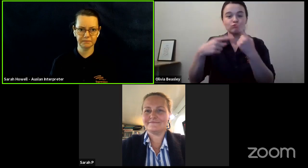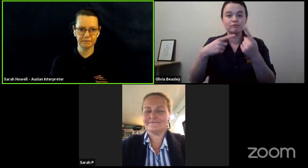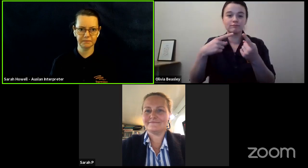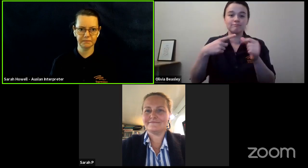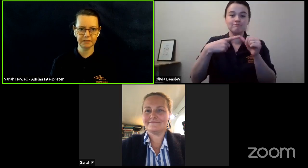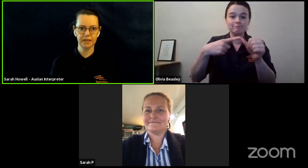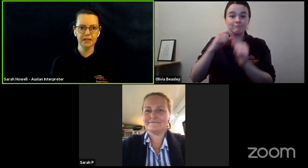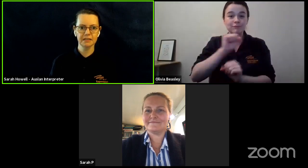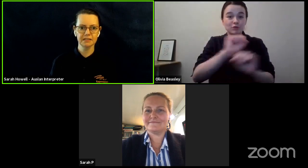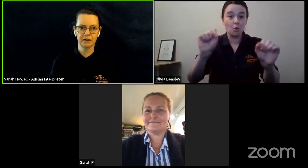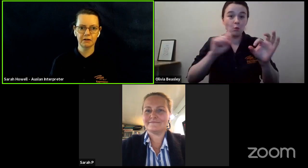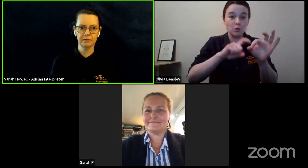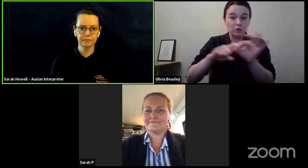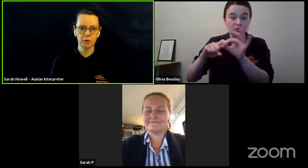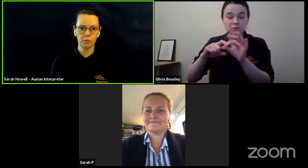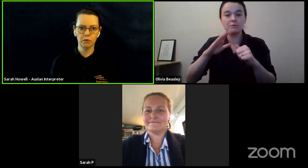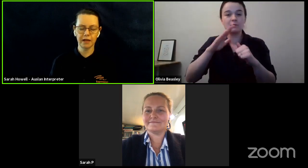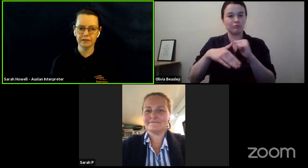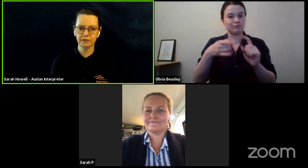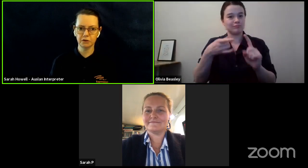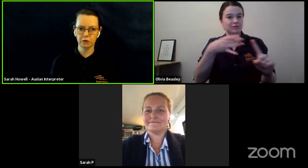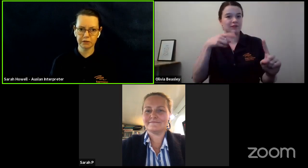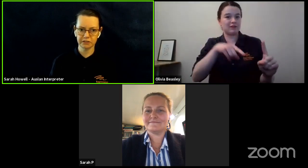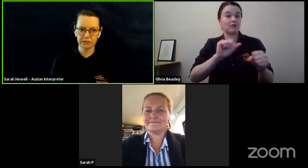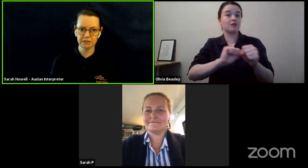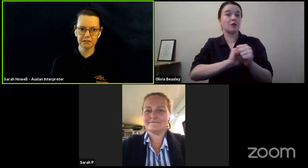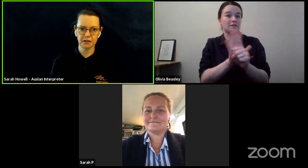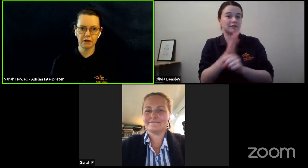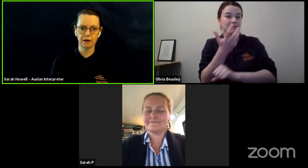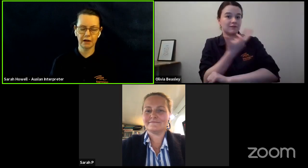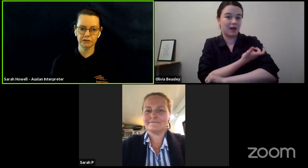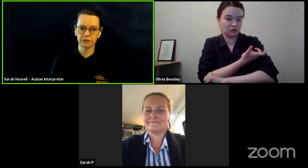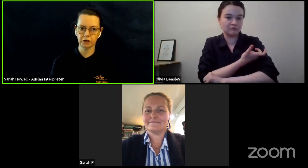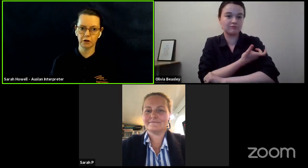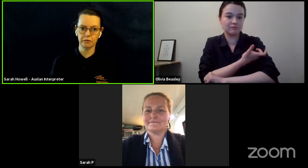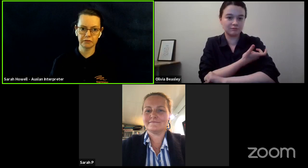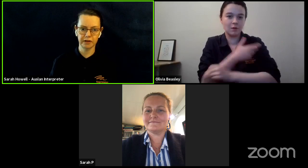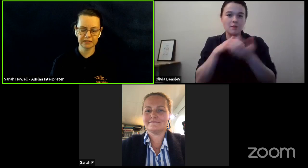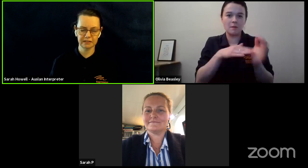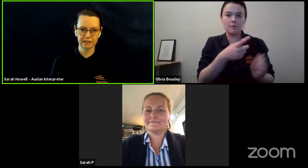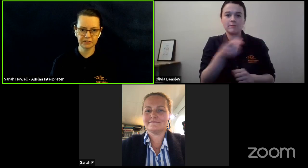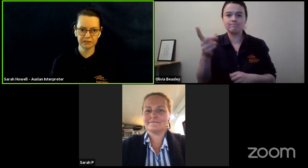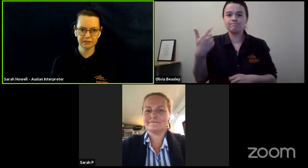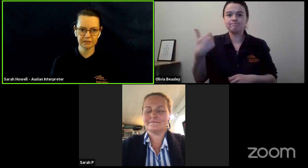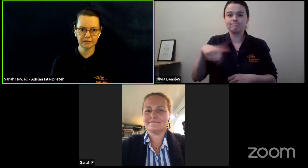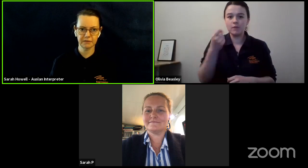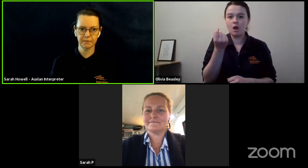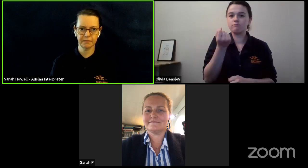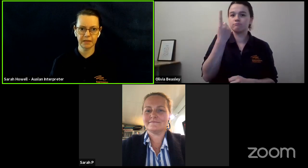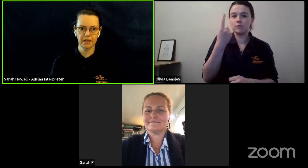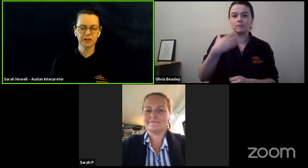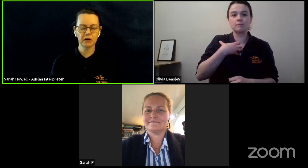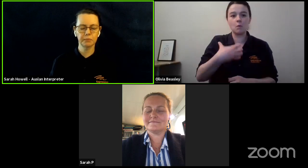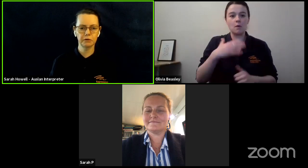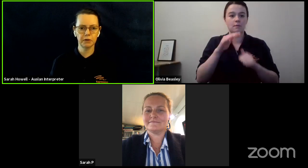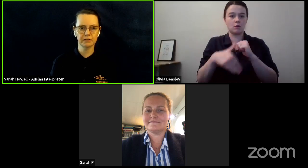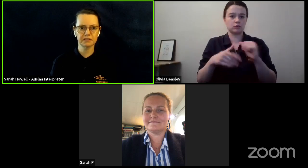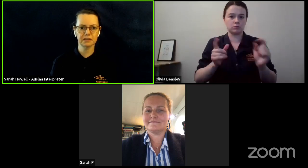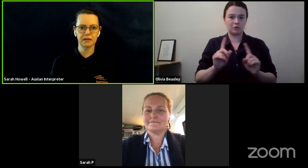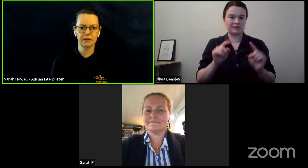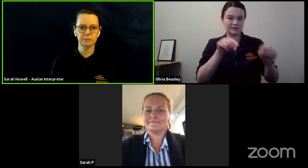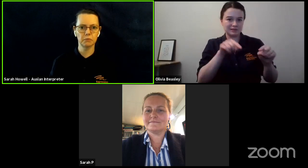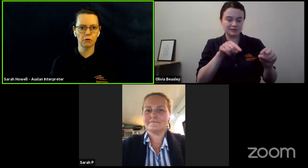immunisation. Sarah will answer your questions around the COVID vaccinations to help